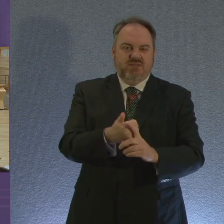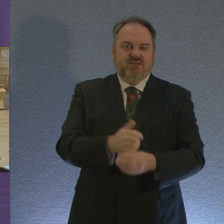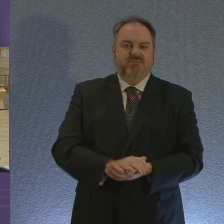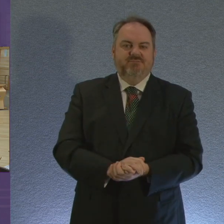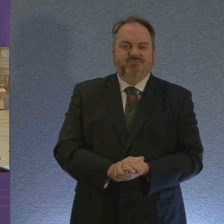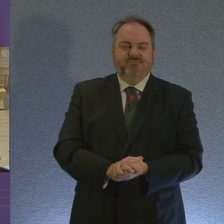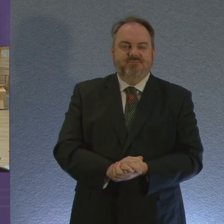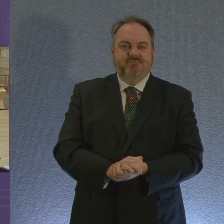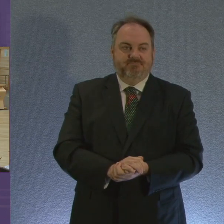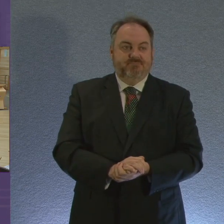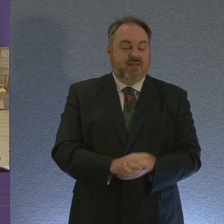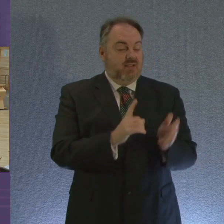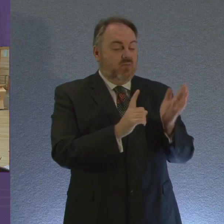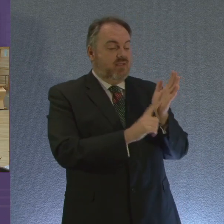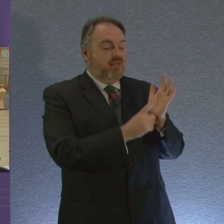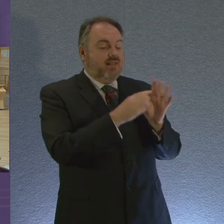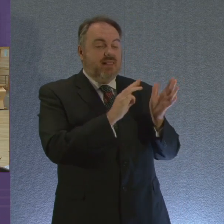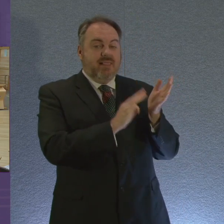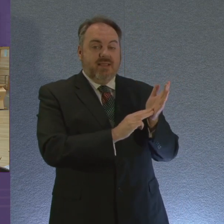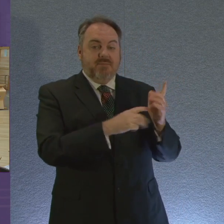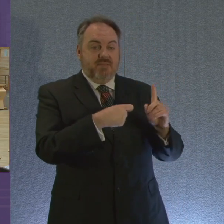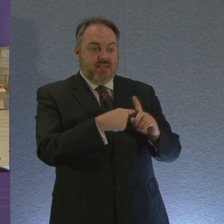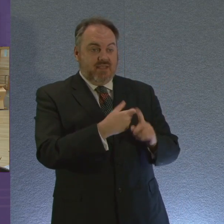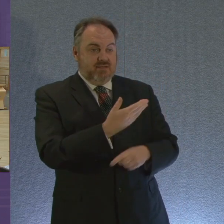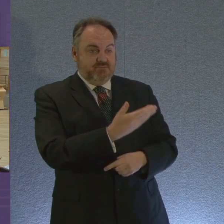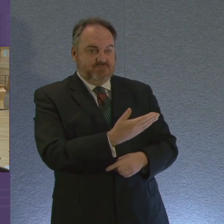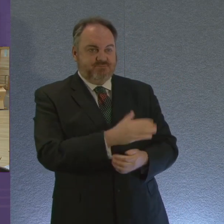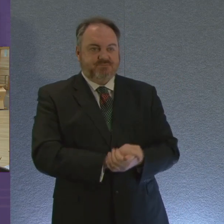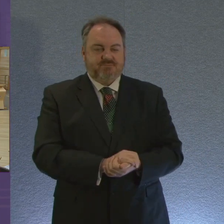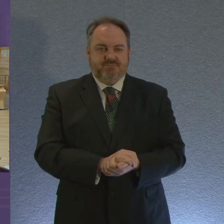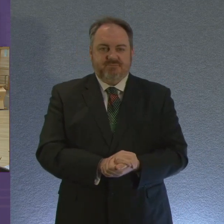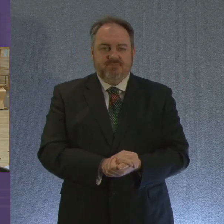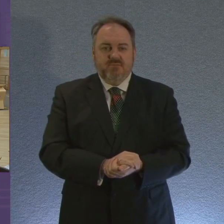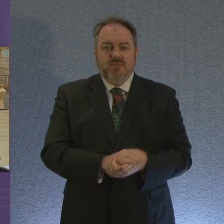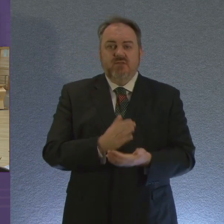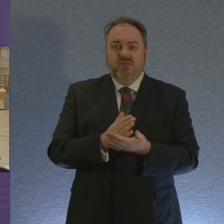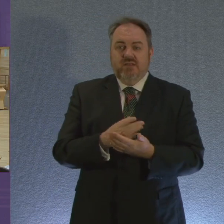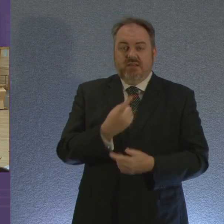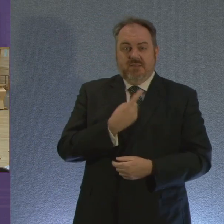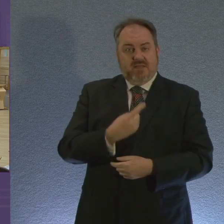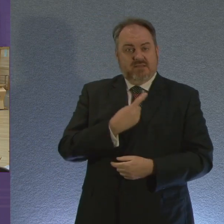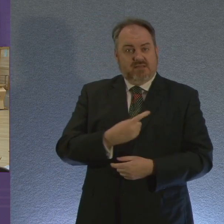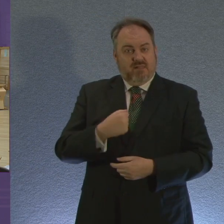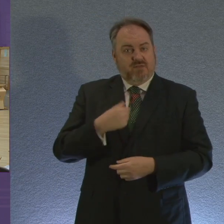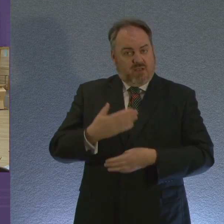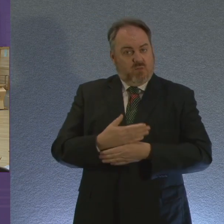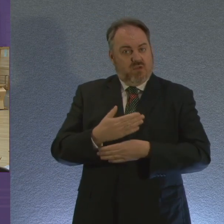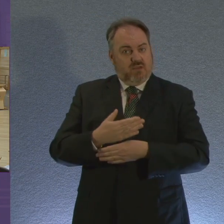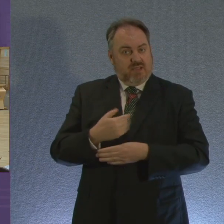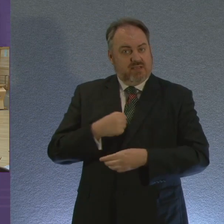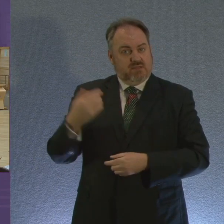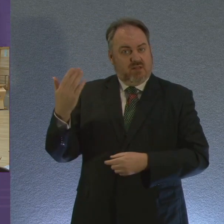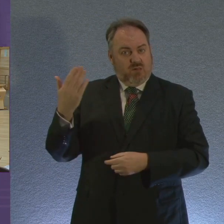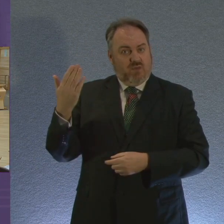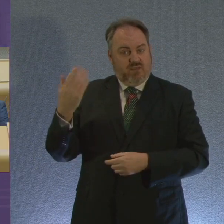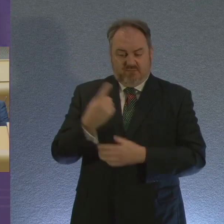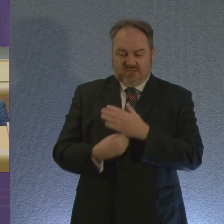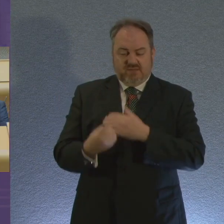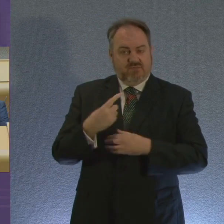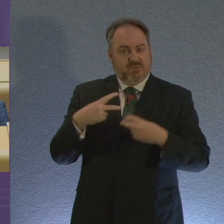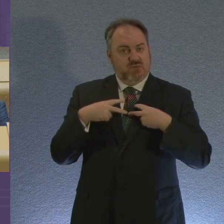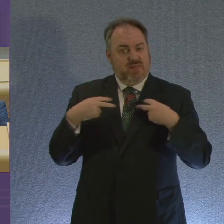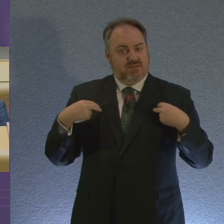Liam Kerr, followed by Stuart Macmillan. Thank you, Presiding Officer. I remind the Chamber I'm a practising solicitor holding current practising certificates with the Law Societies of Scotland and England